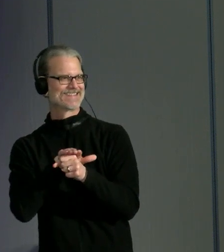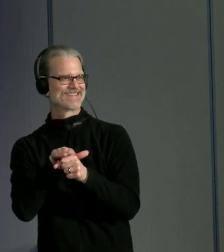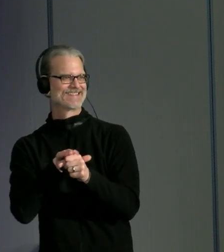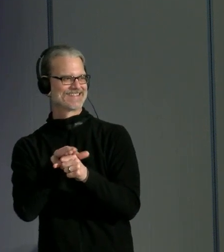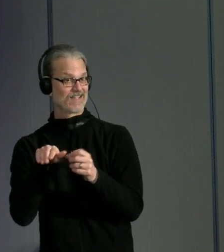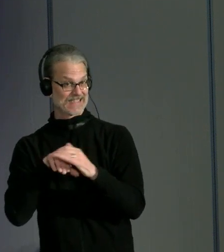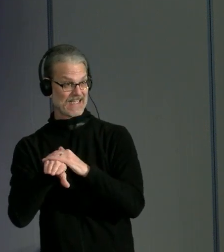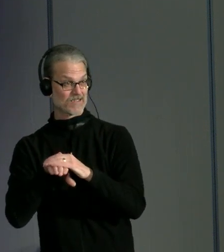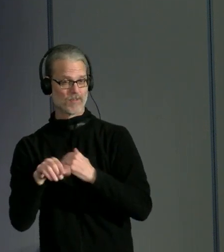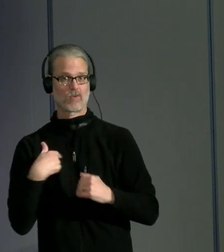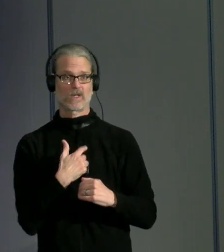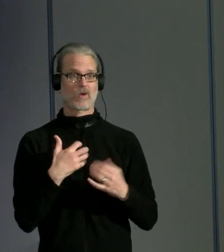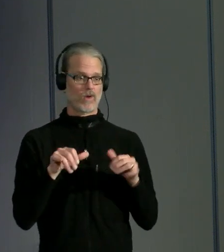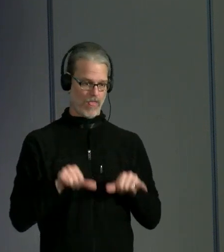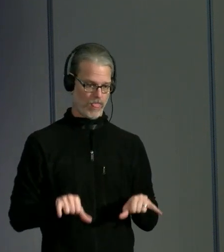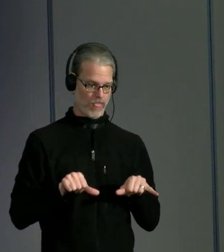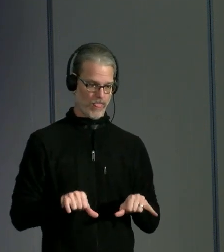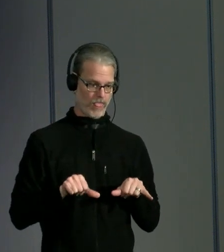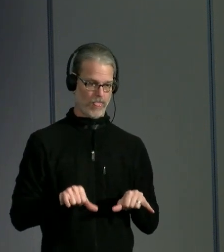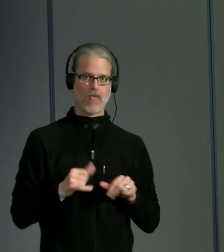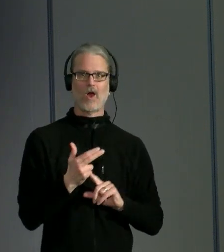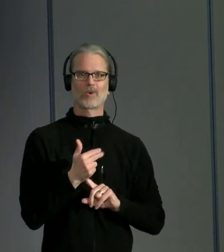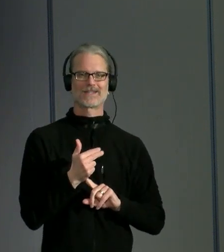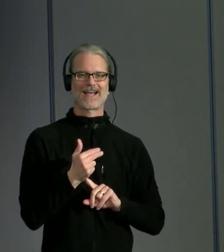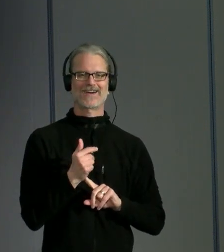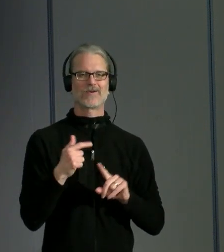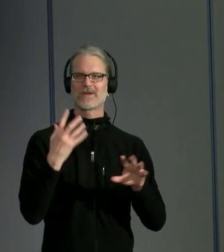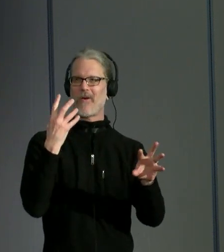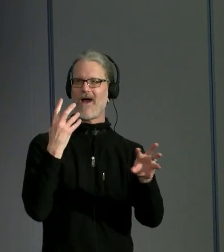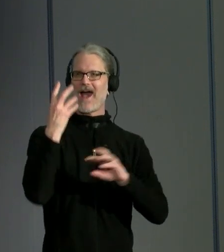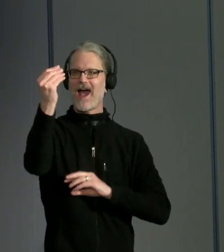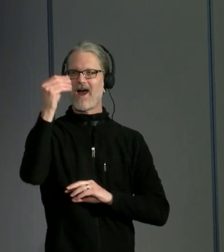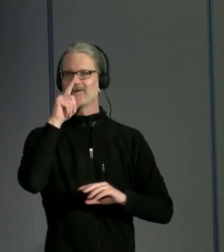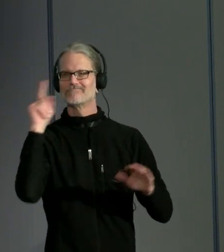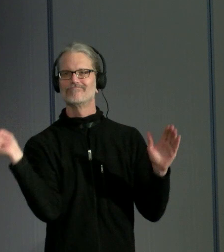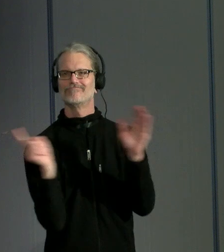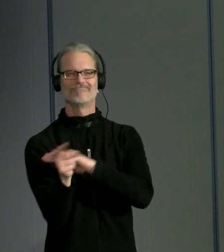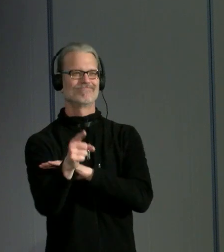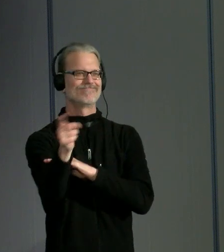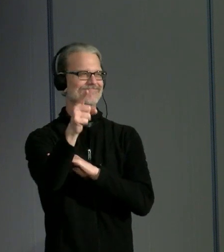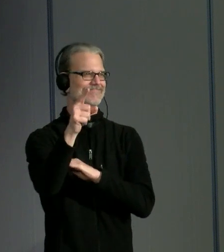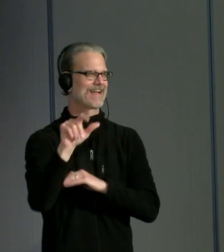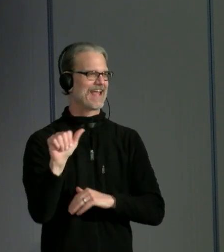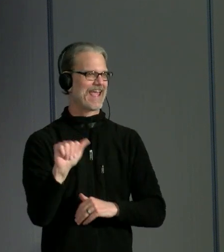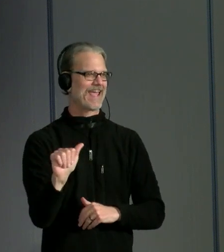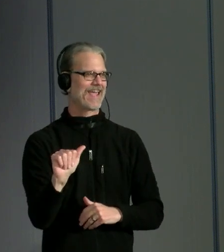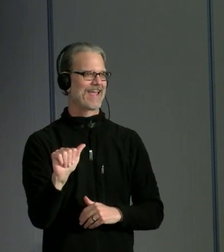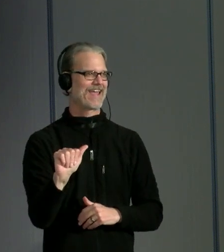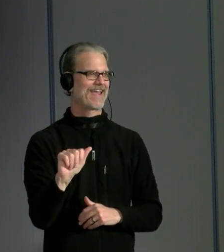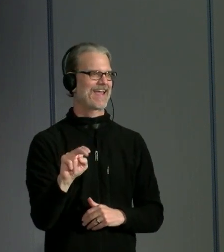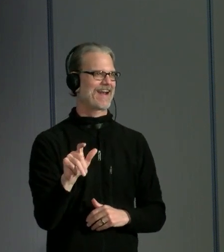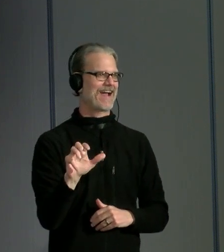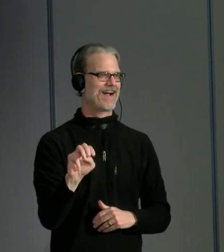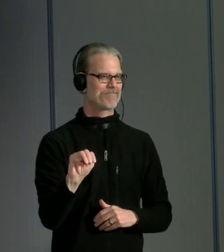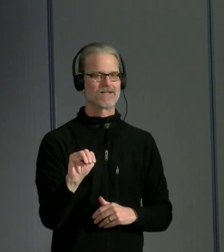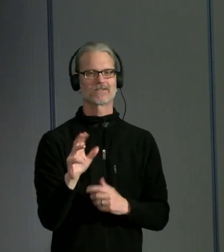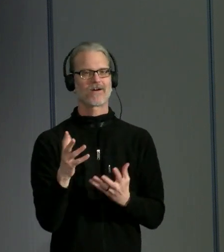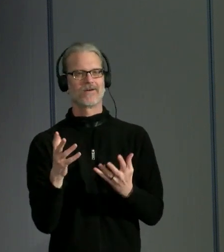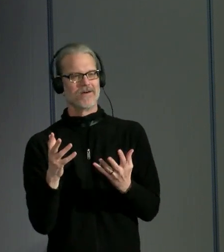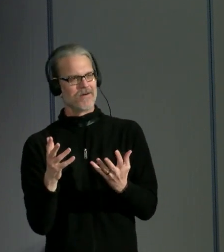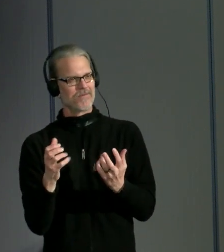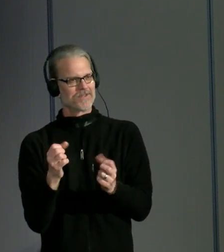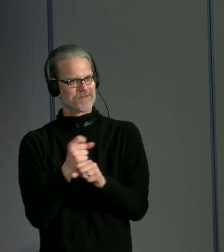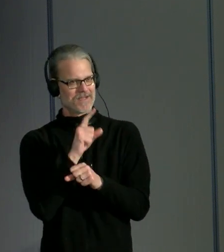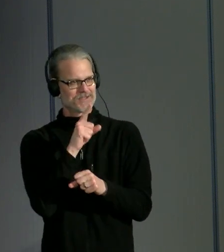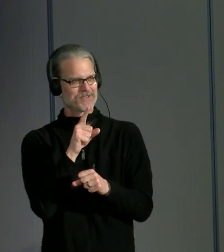don't just stay in this hotel. We sometimes go explore Anaheim. So let's make sure that there's enough outside fun that's truly